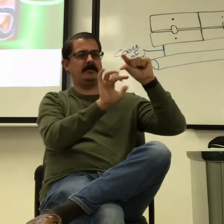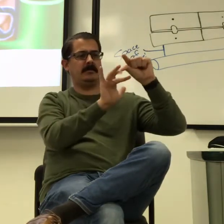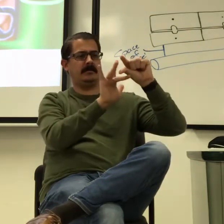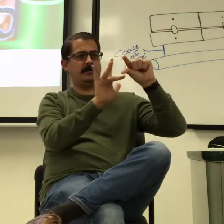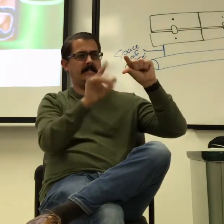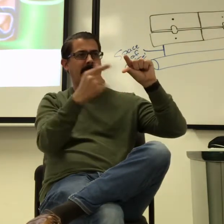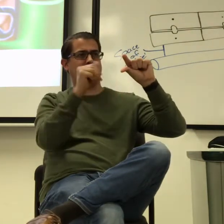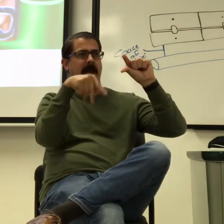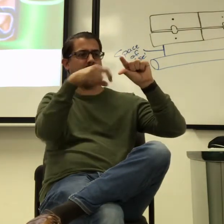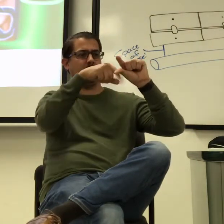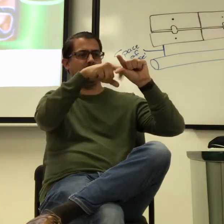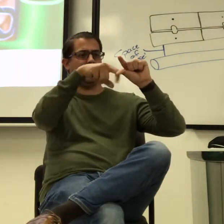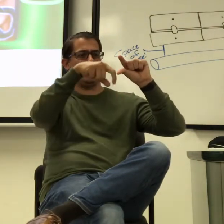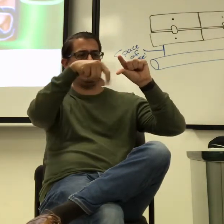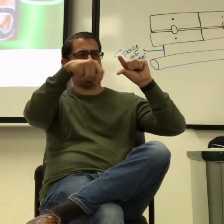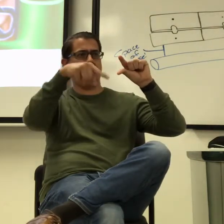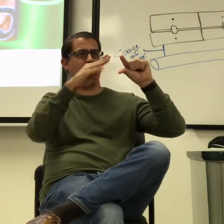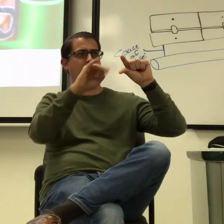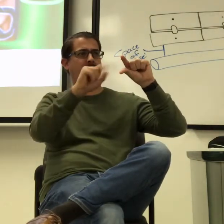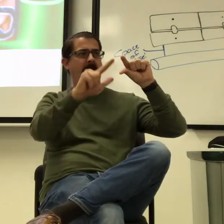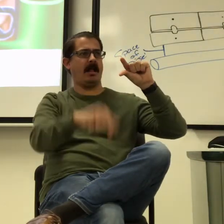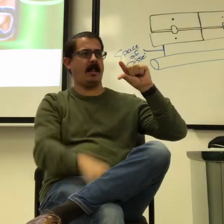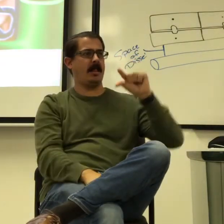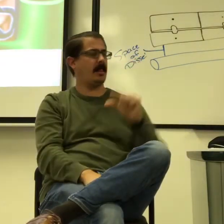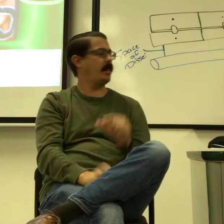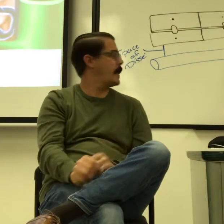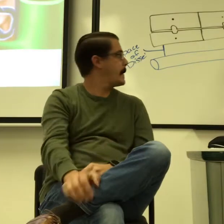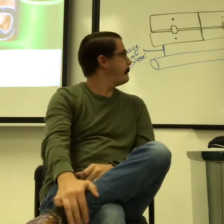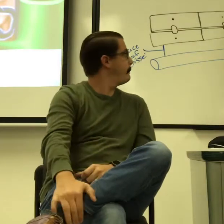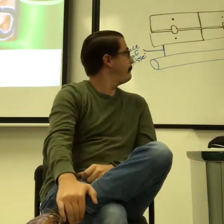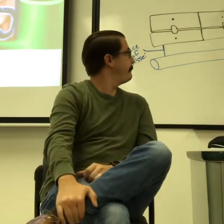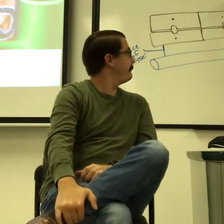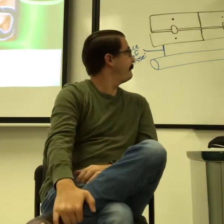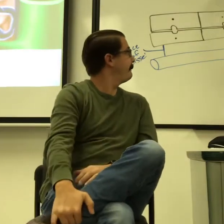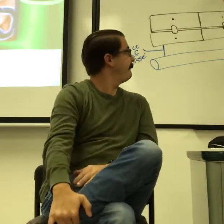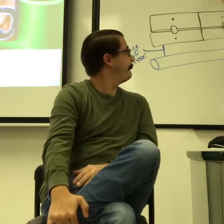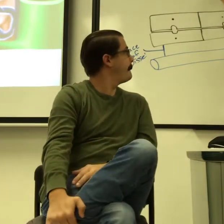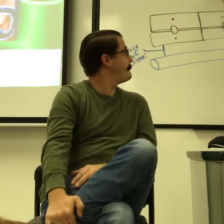bile canaliculi. This little space right there.